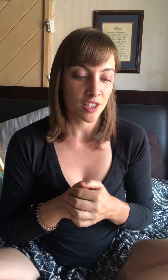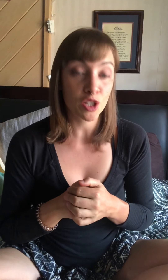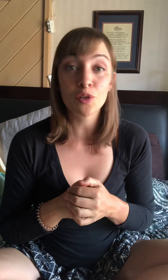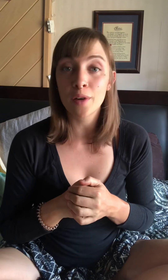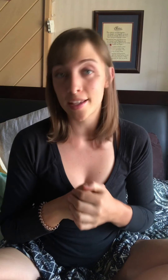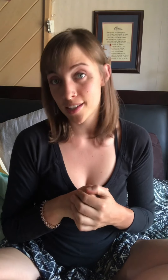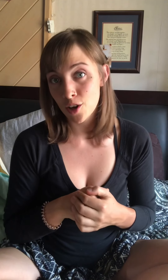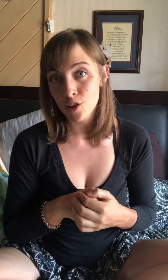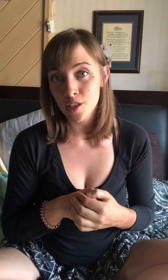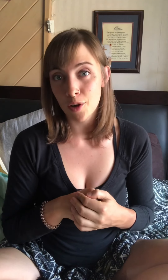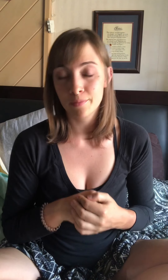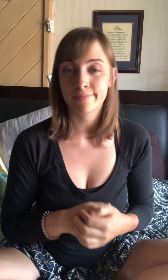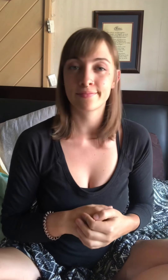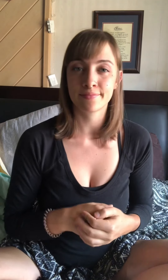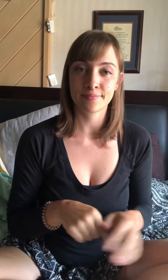2 as in also.